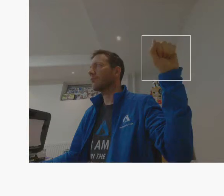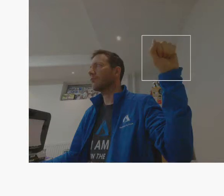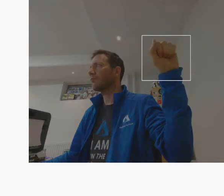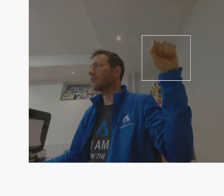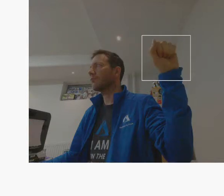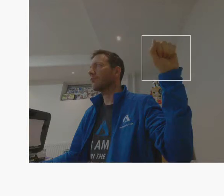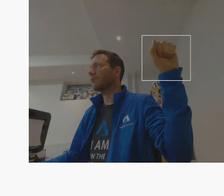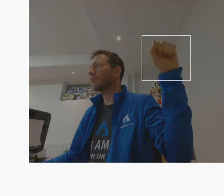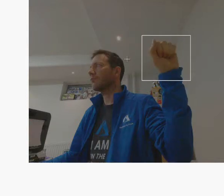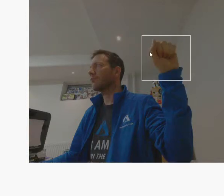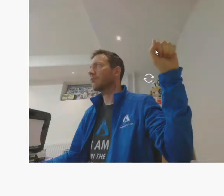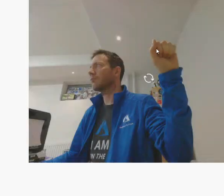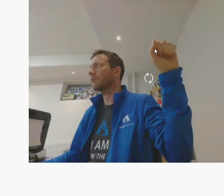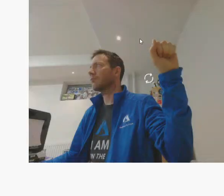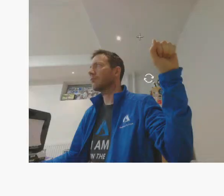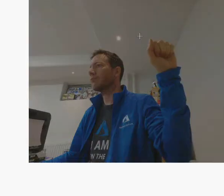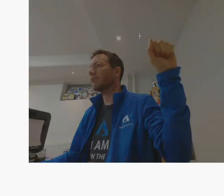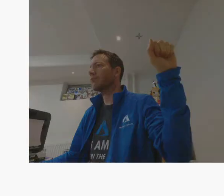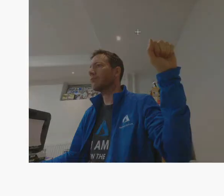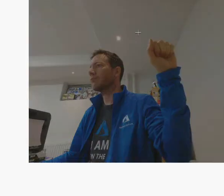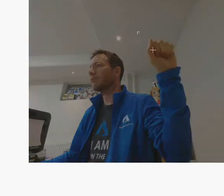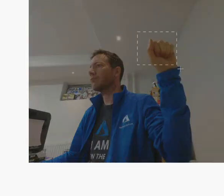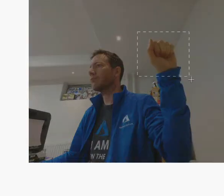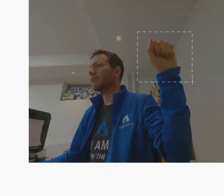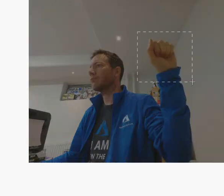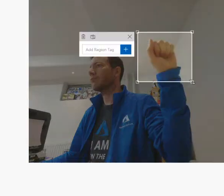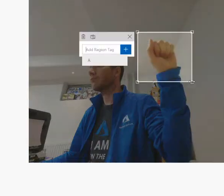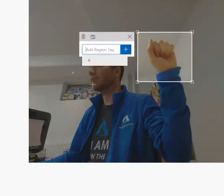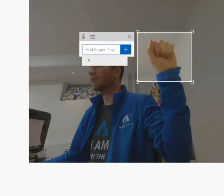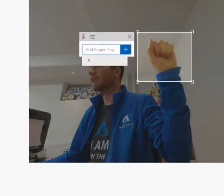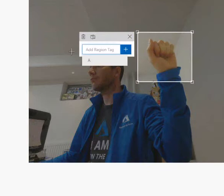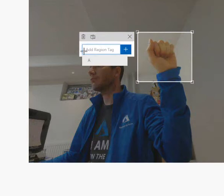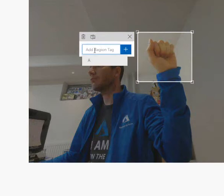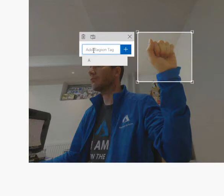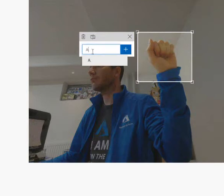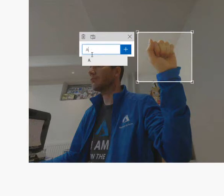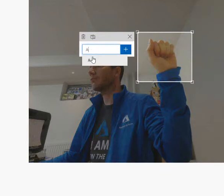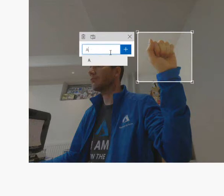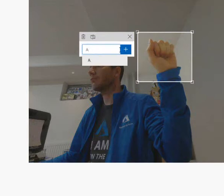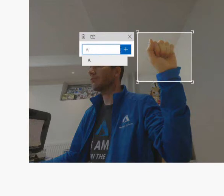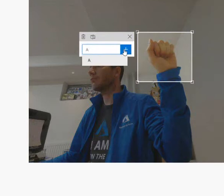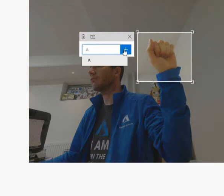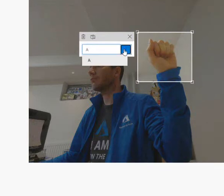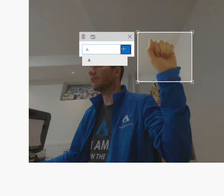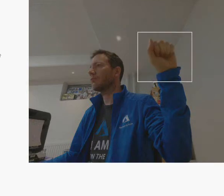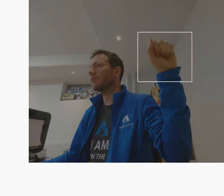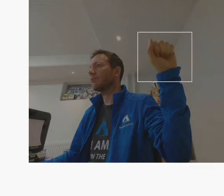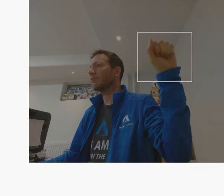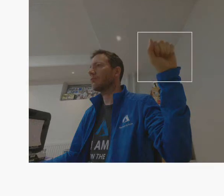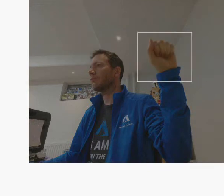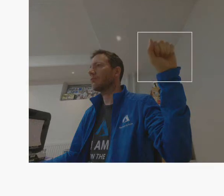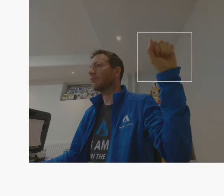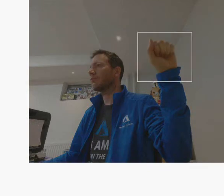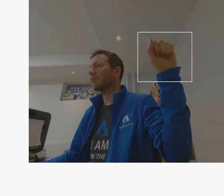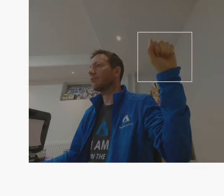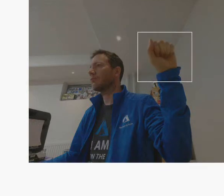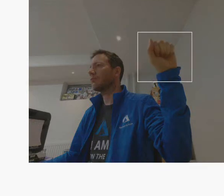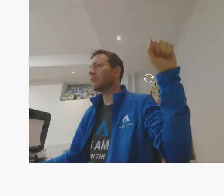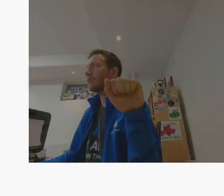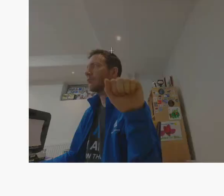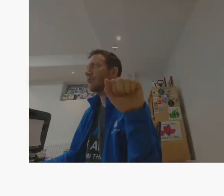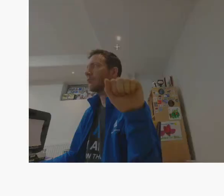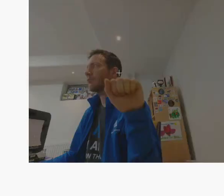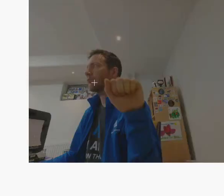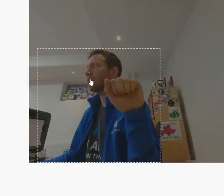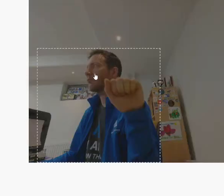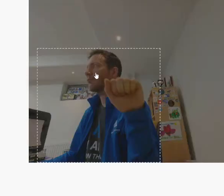A from my American Sign Language. Now I'm going to do this for a couple of images, and you'll notice one by one I can go through